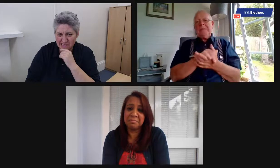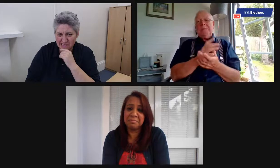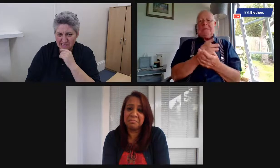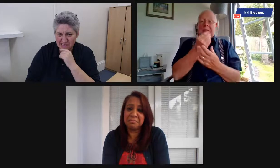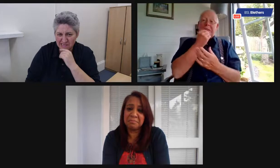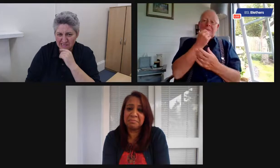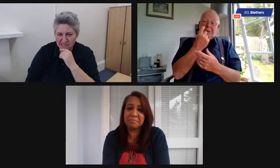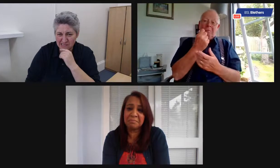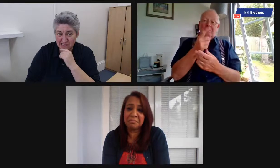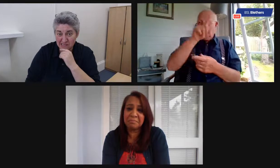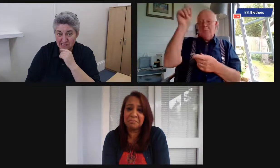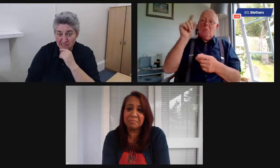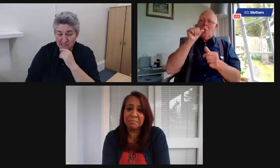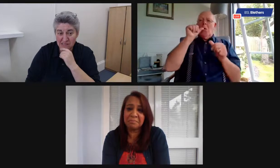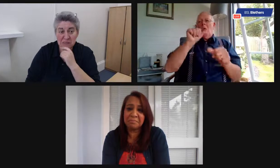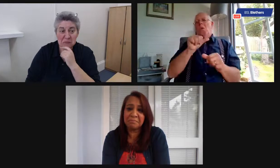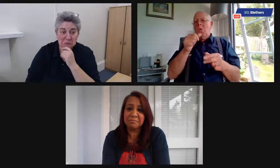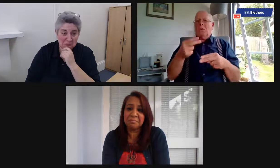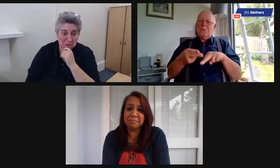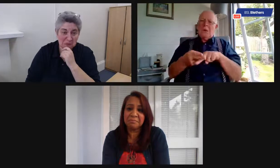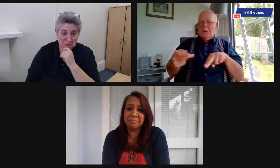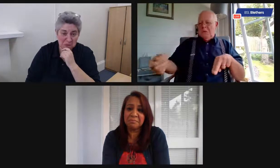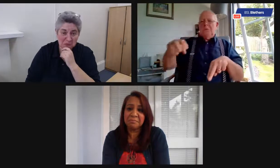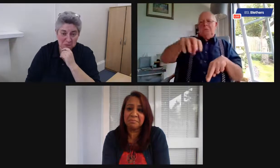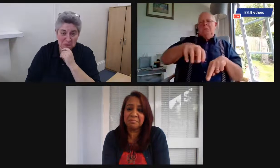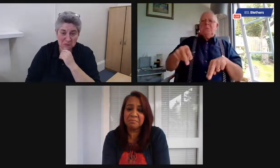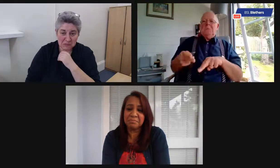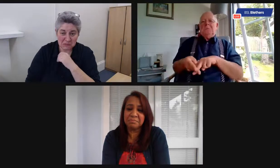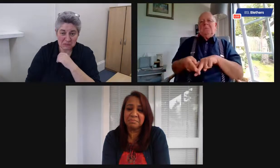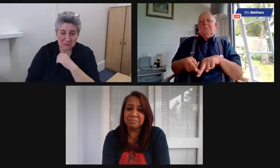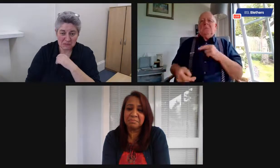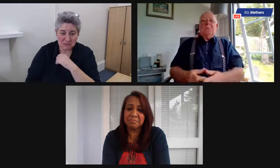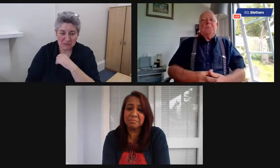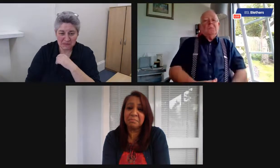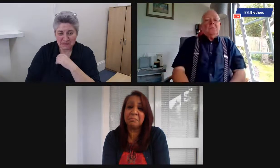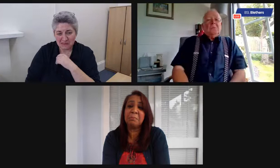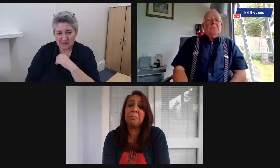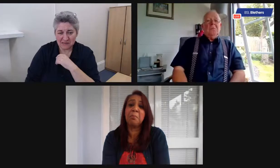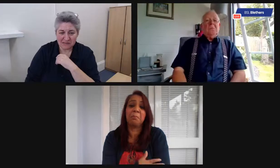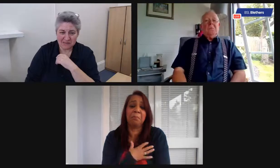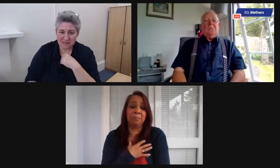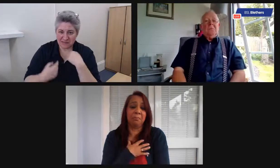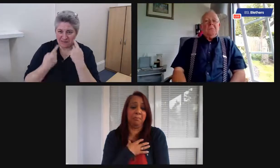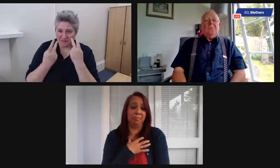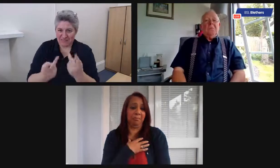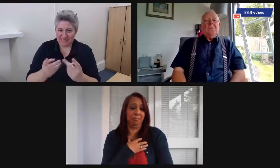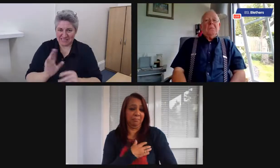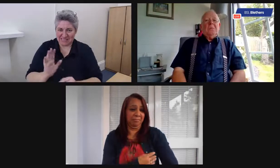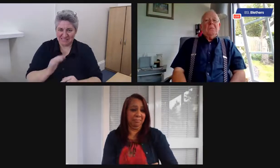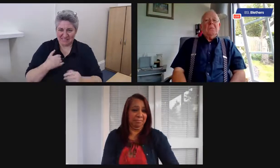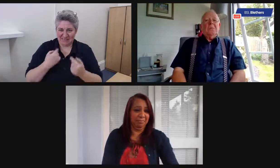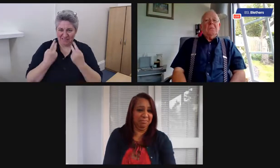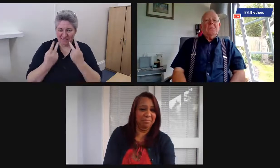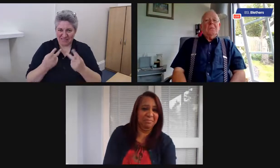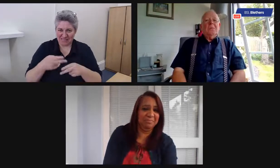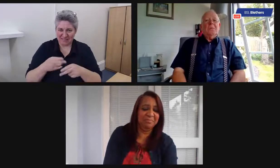eat them. I'm not sure that they're too tasty, but some people find them a delicacy, Not for me. and will eat them.